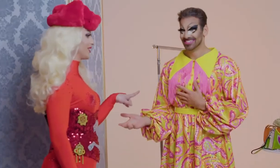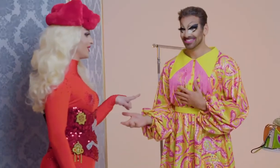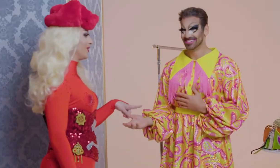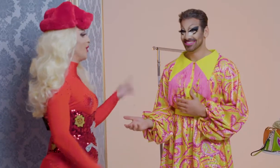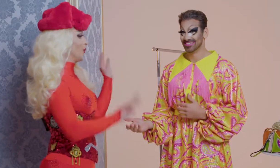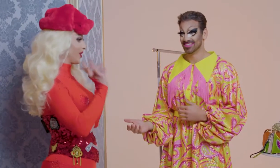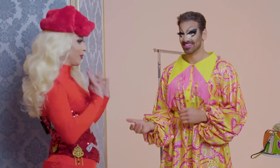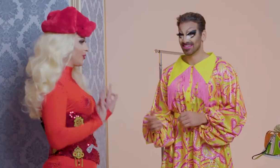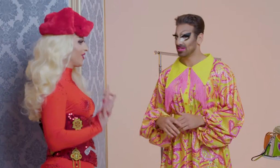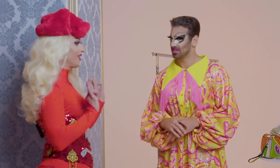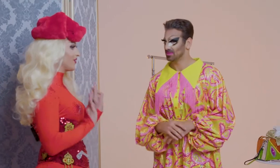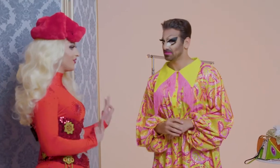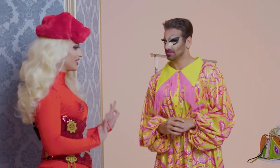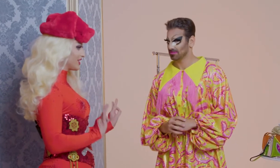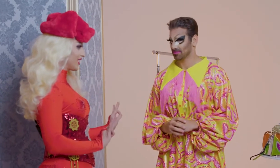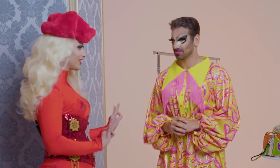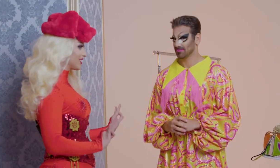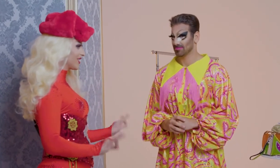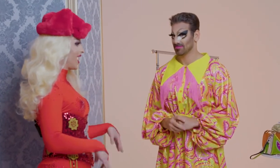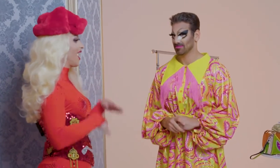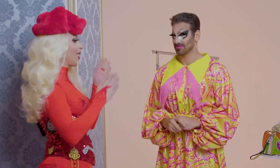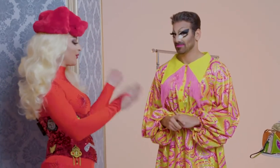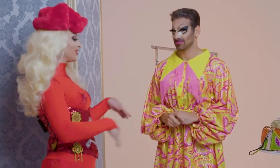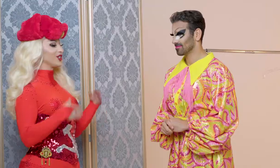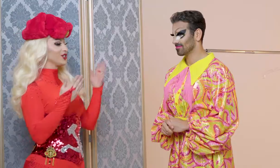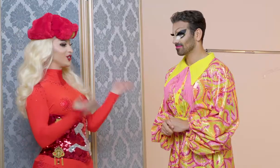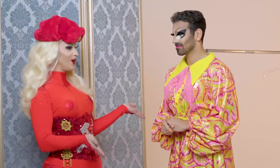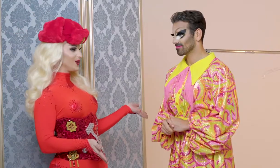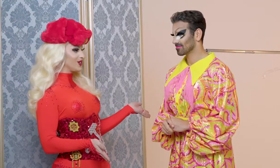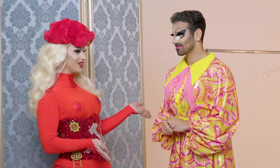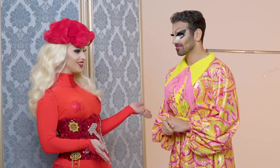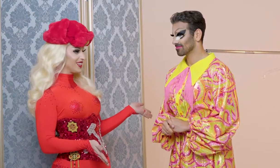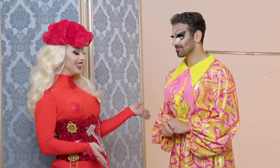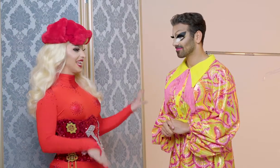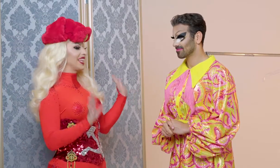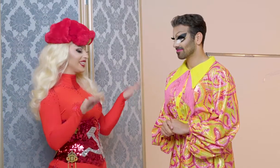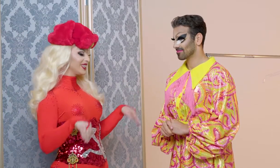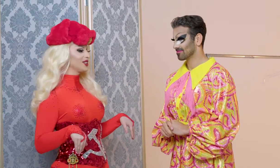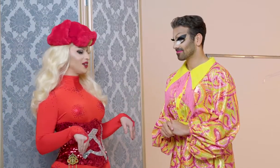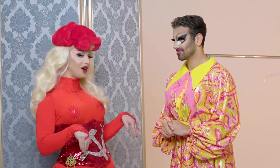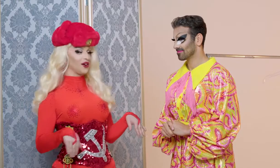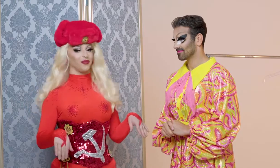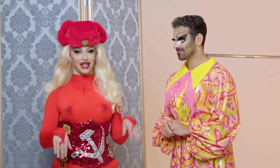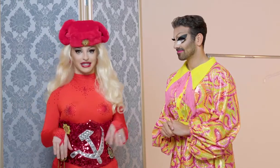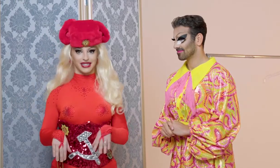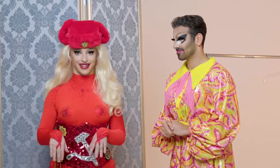gonna do. We're gonna put on the finishing touches. I'm going to show you your look, and then I think it's gonna all make